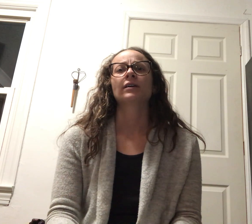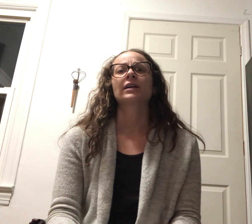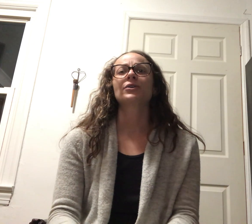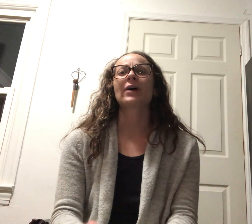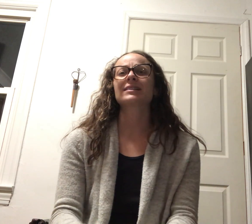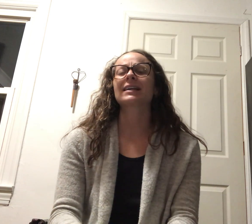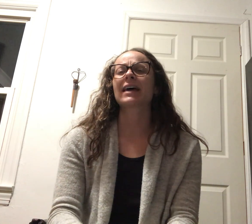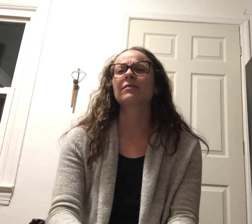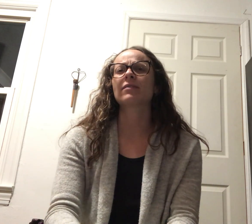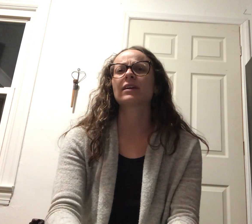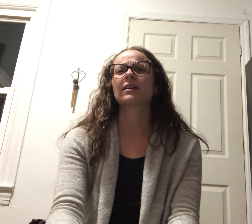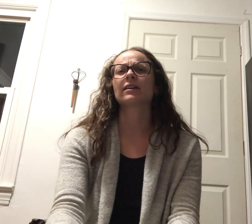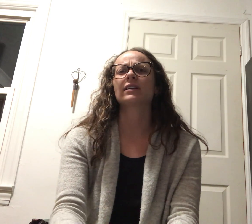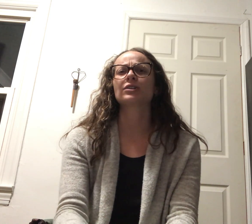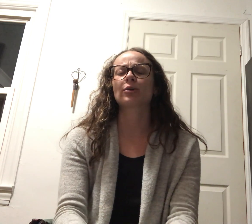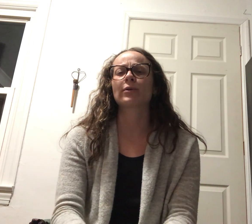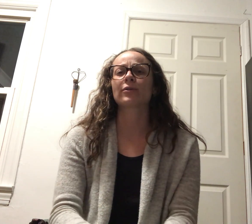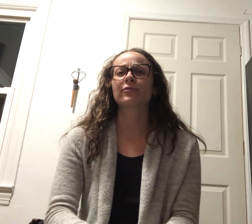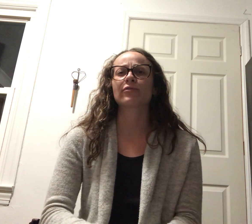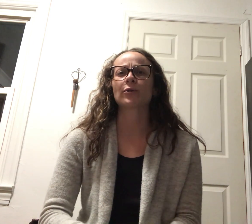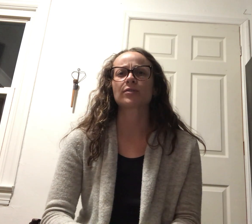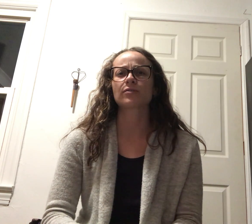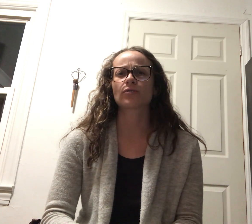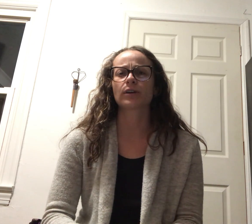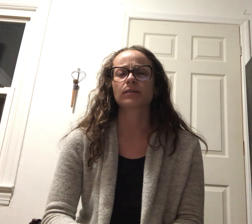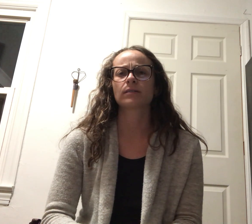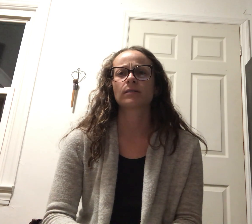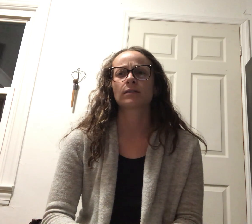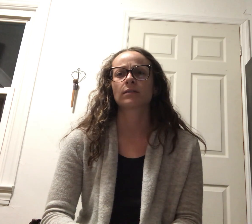Can you ask again? The interpreter froze on the screen.